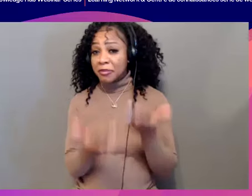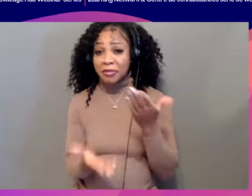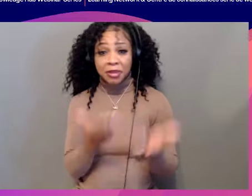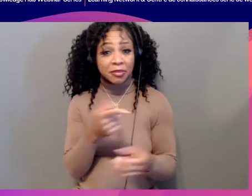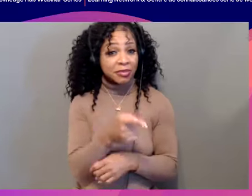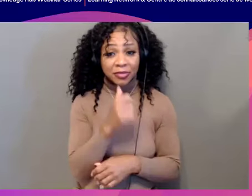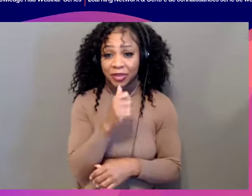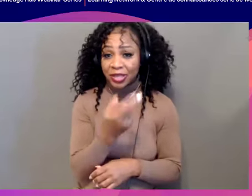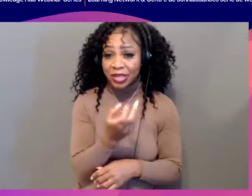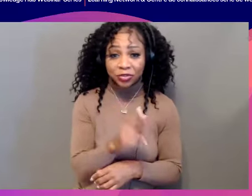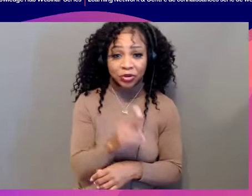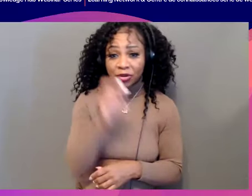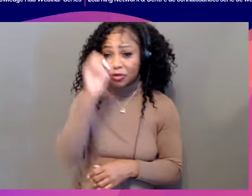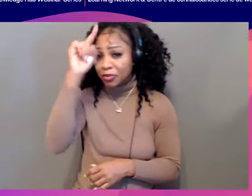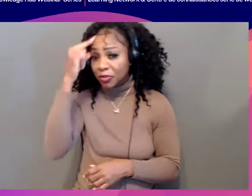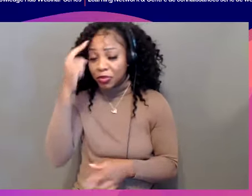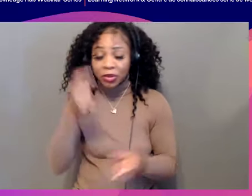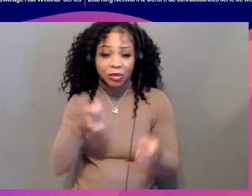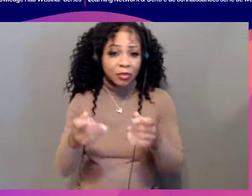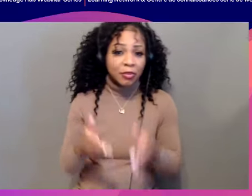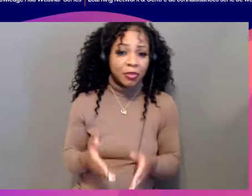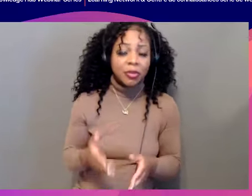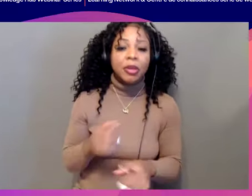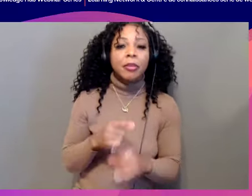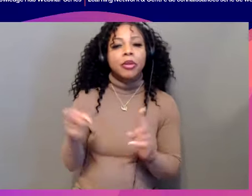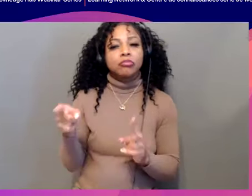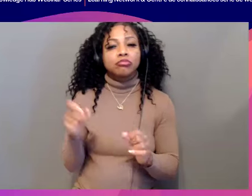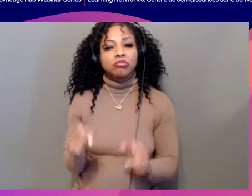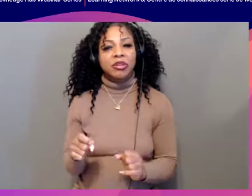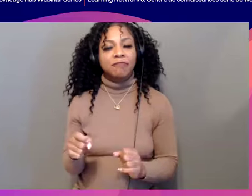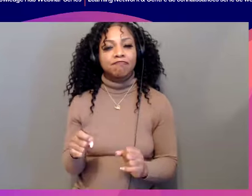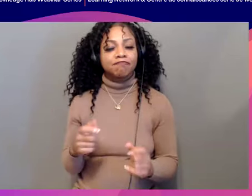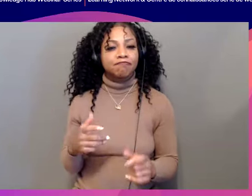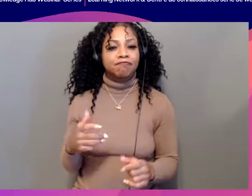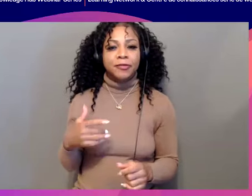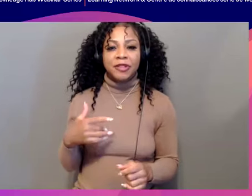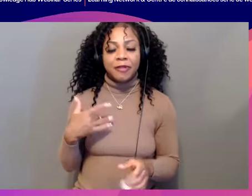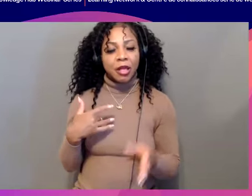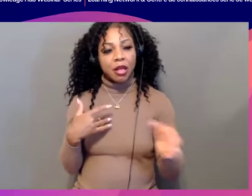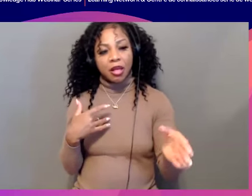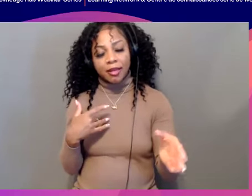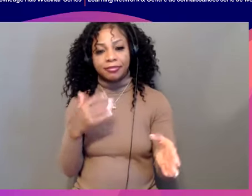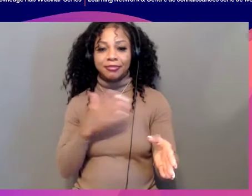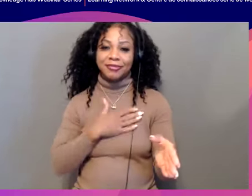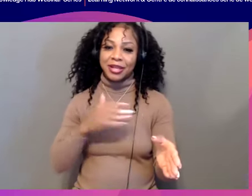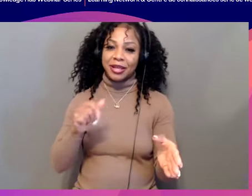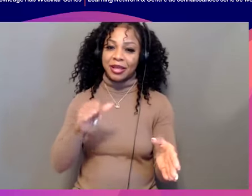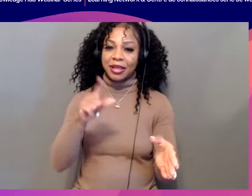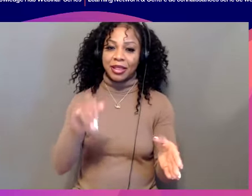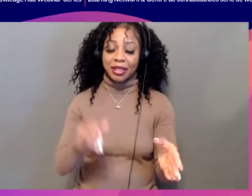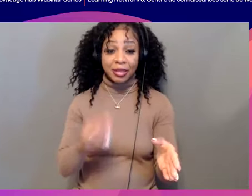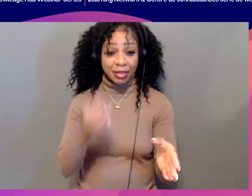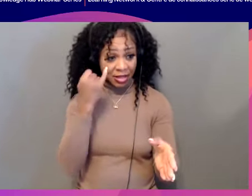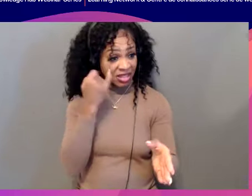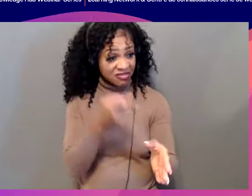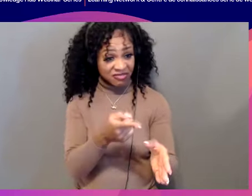the HR person or your boss, or like find someone who is an ally. And if that